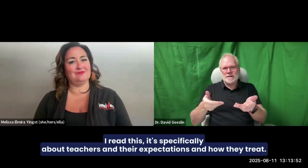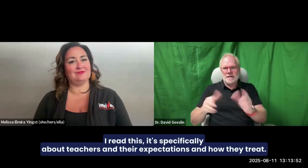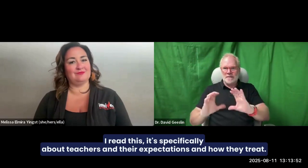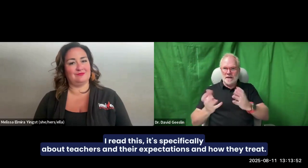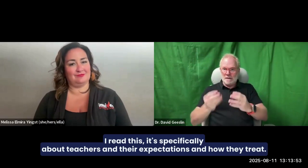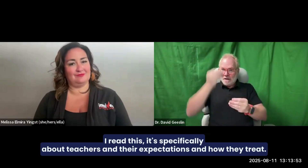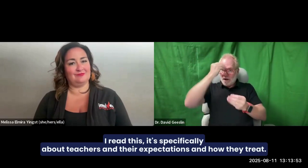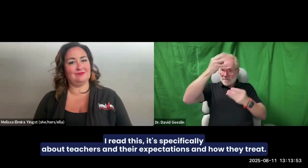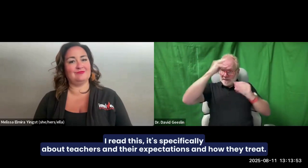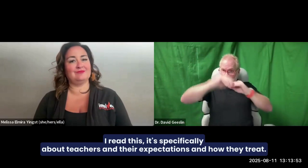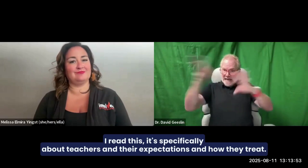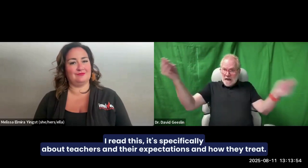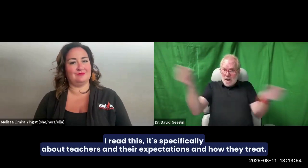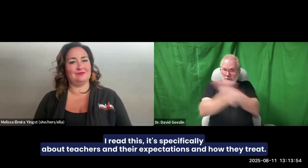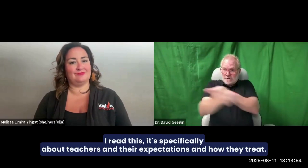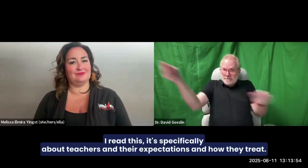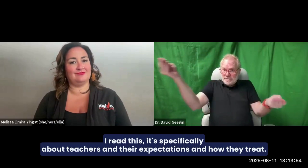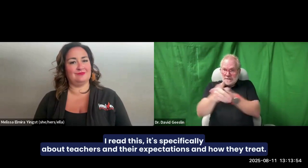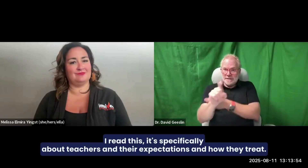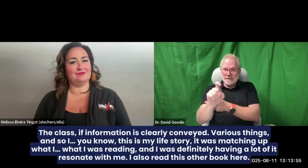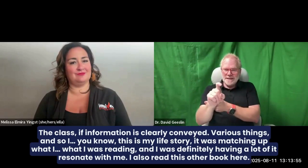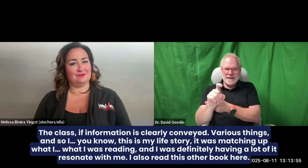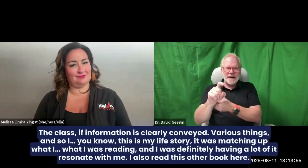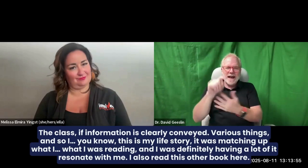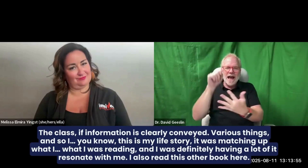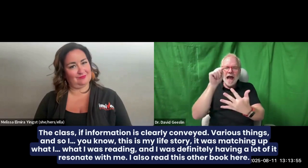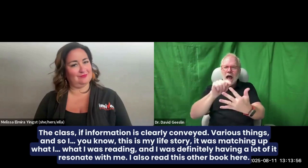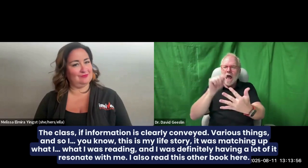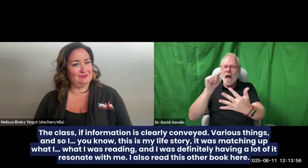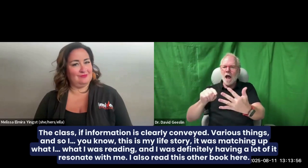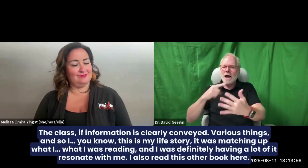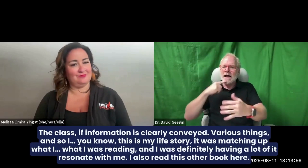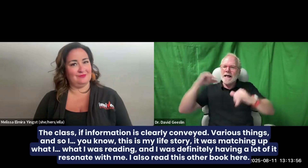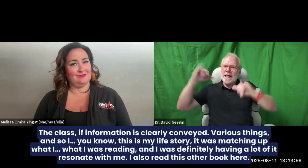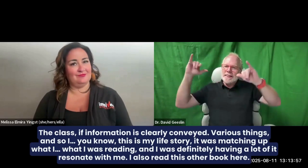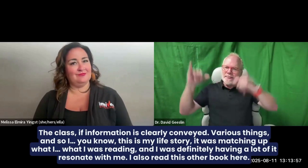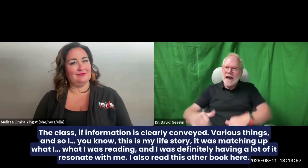teachers and their expectations and how they treat the